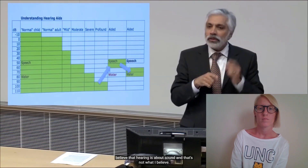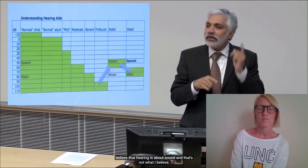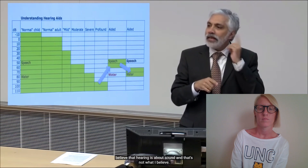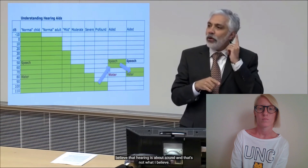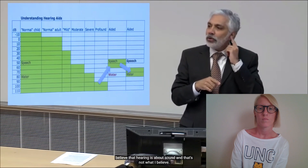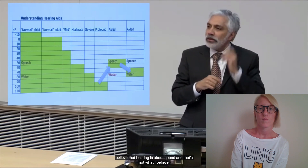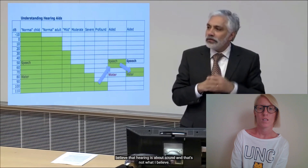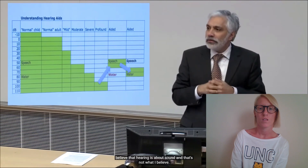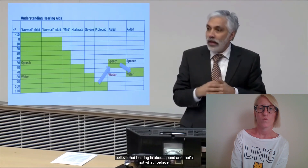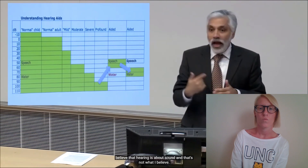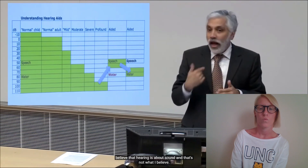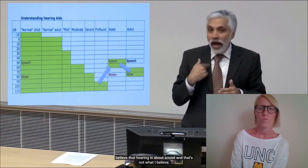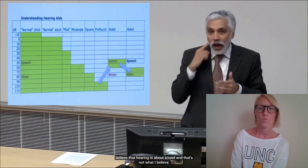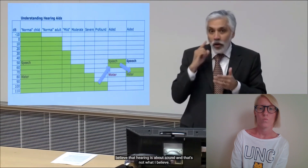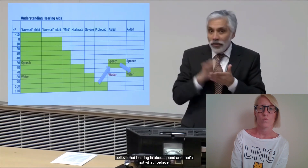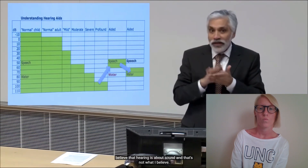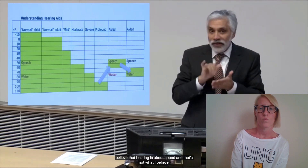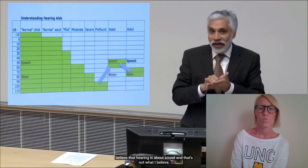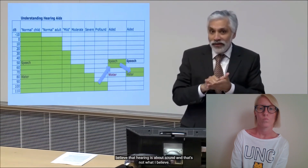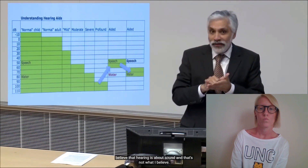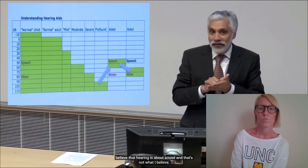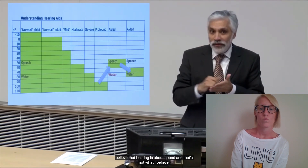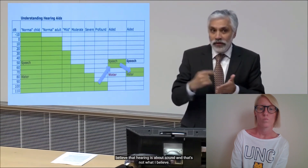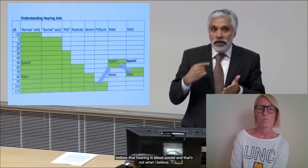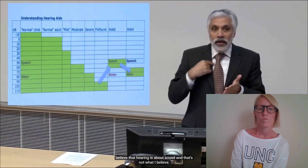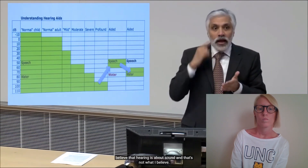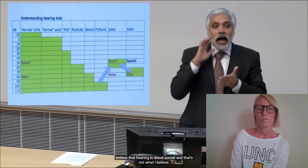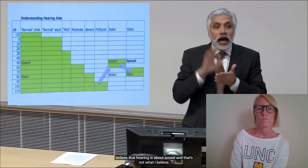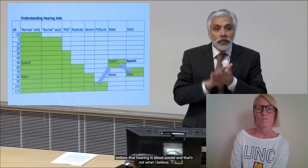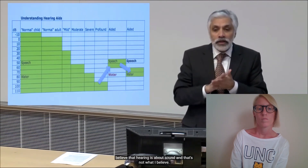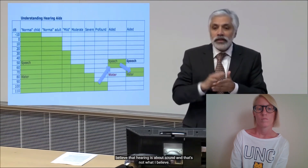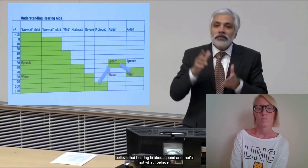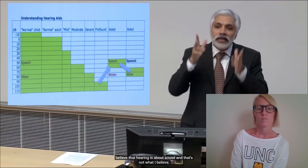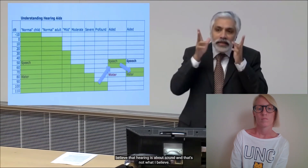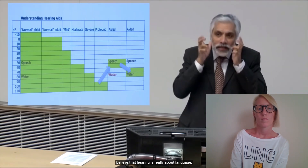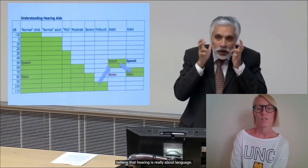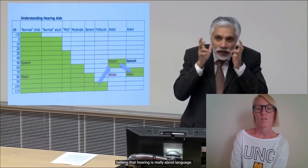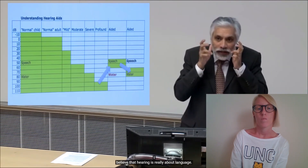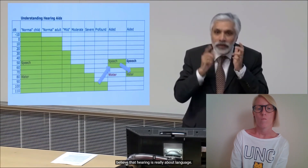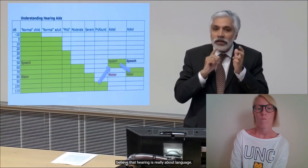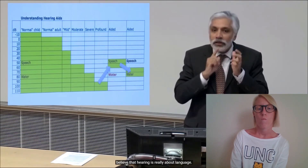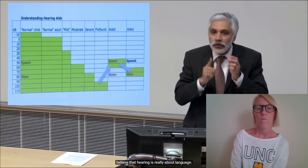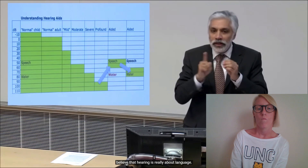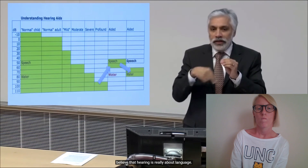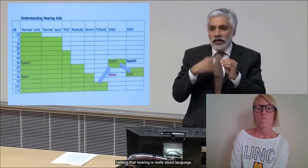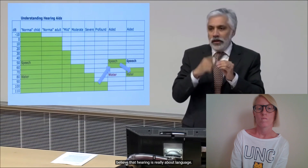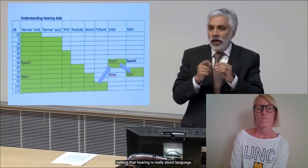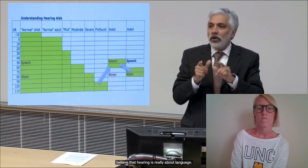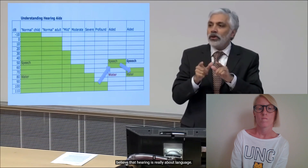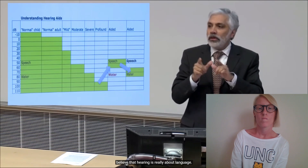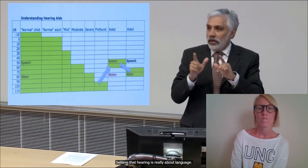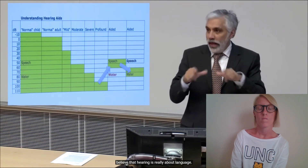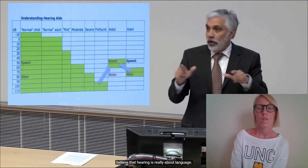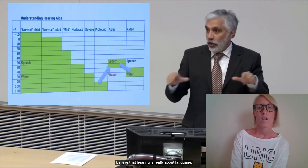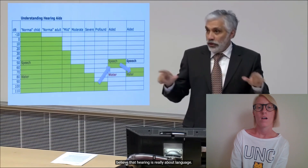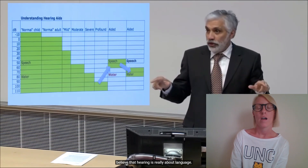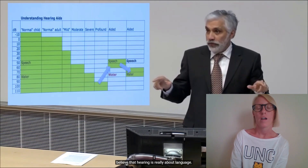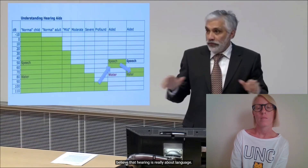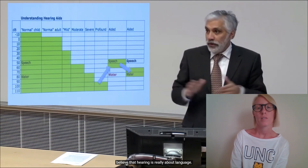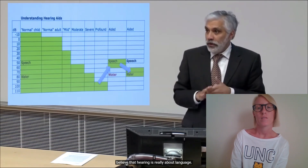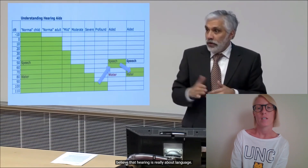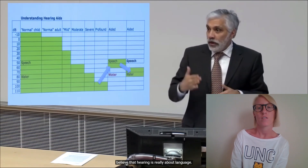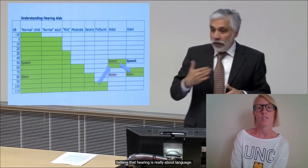that hearing is about sound, and that's not what I believe. I believe that hearing is really about I